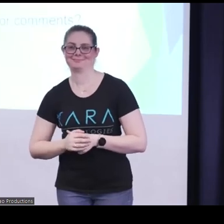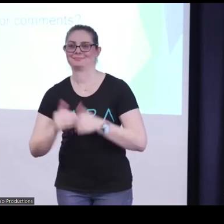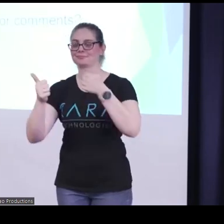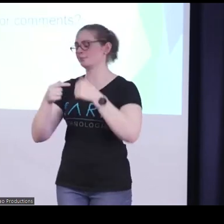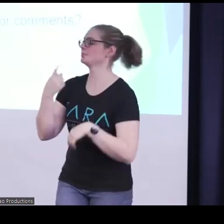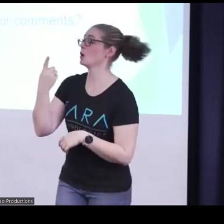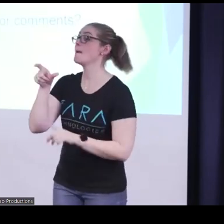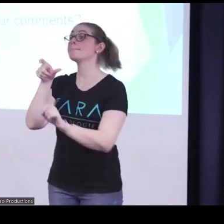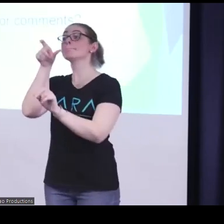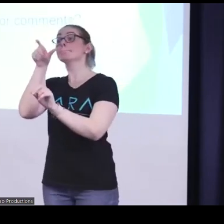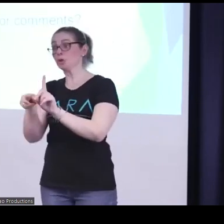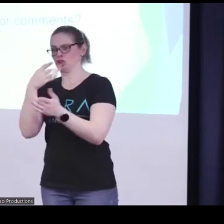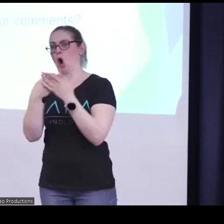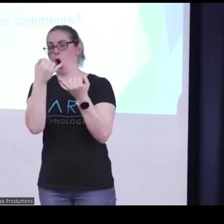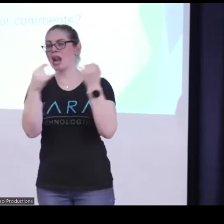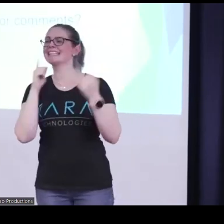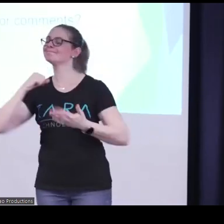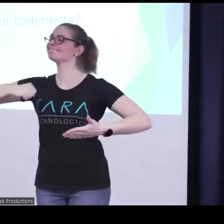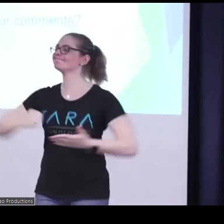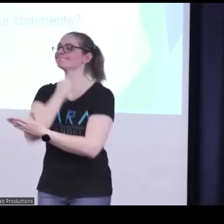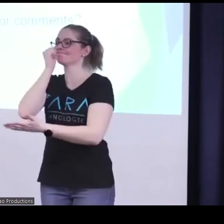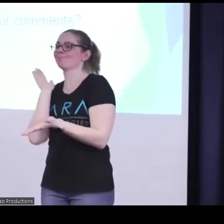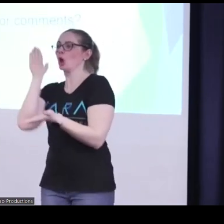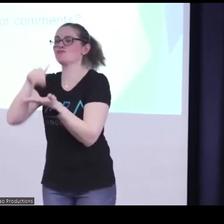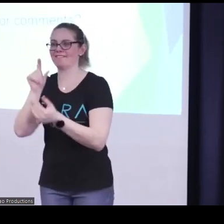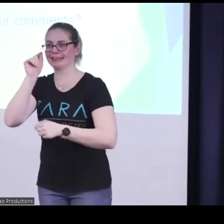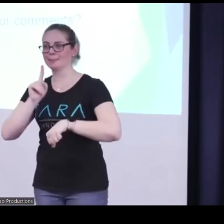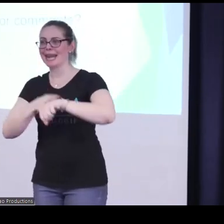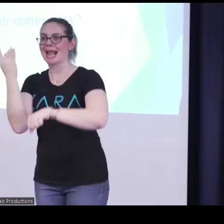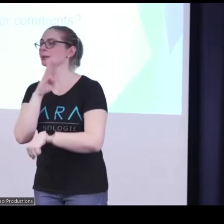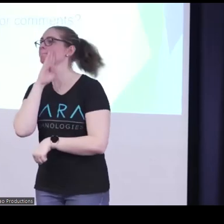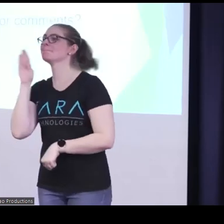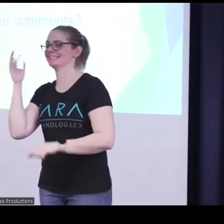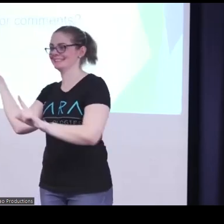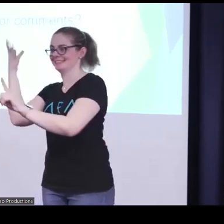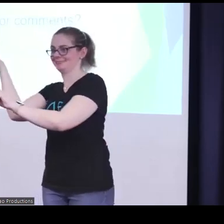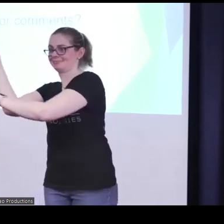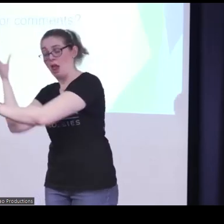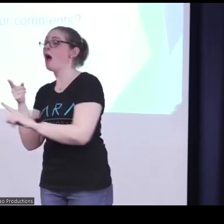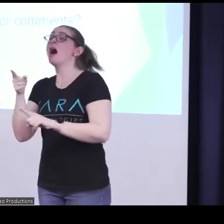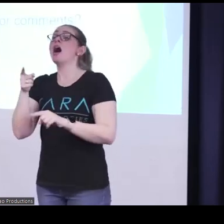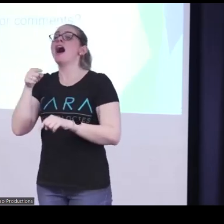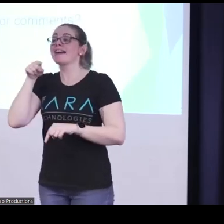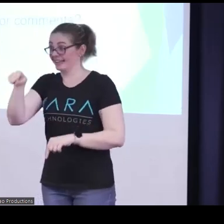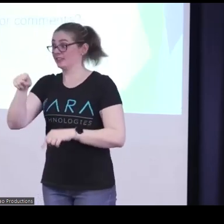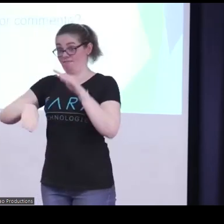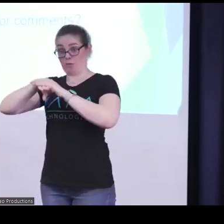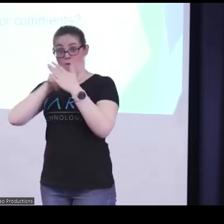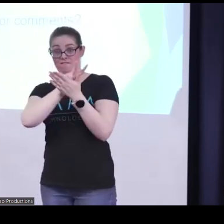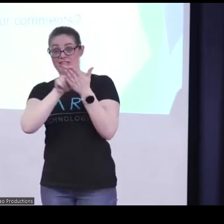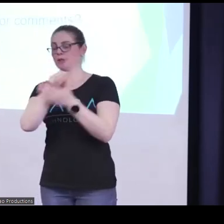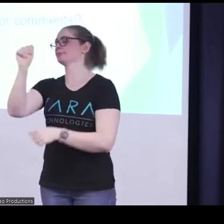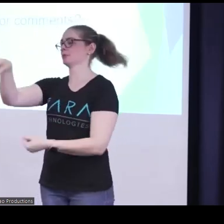available, and if so, where they can access it. So just to repeat the question, somebody arrived a little bit late and missed